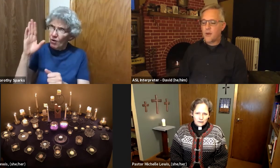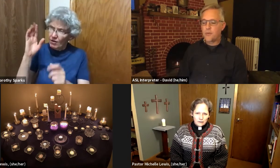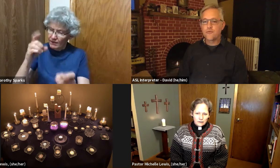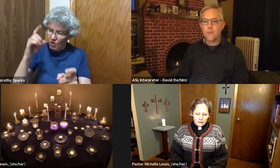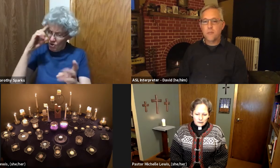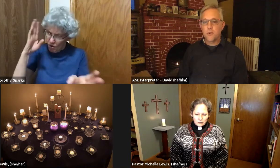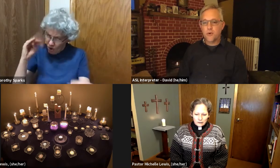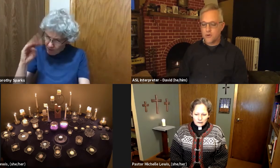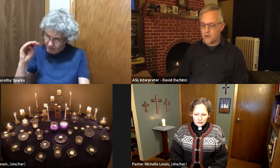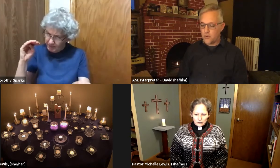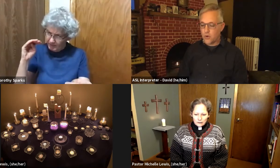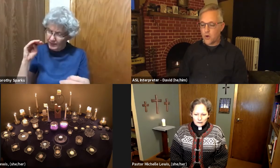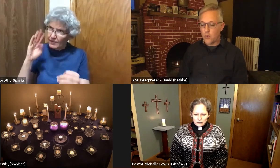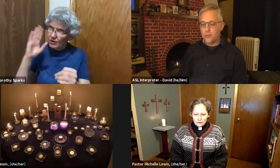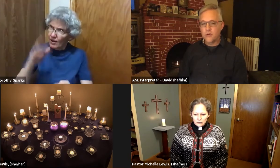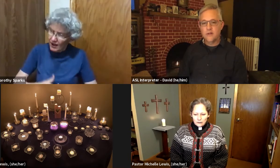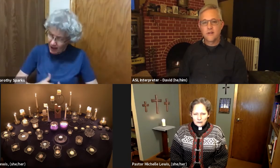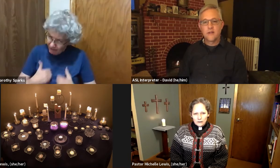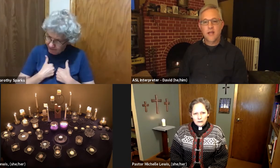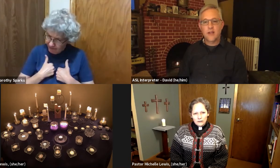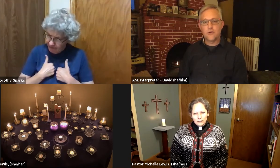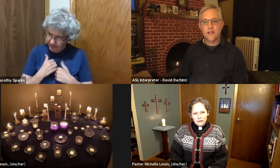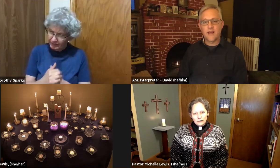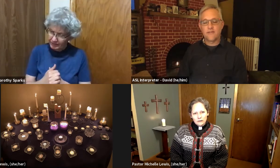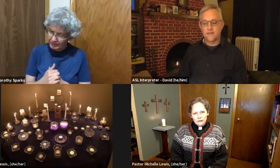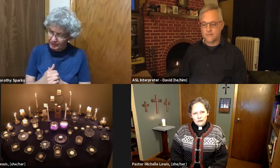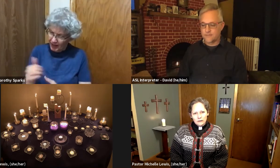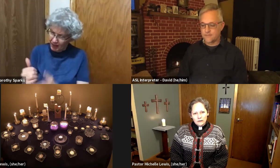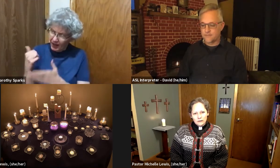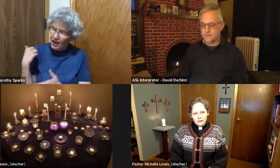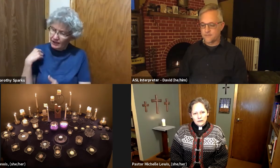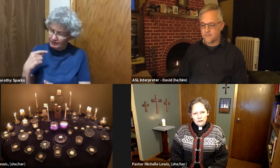God, help us remember your hope and your life.